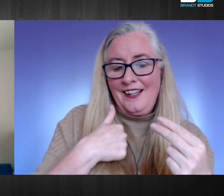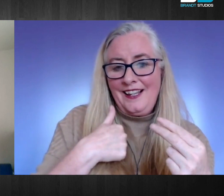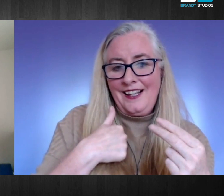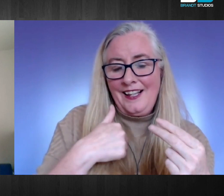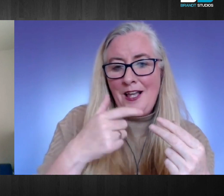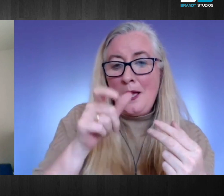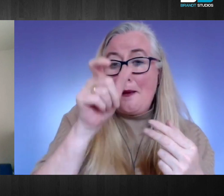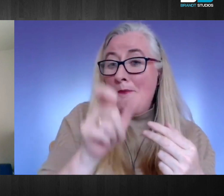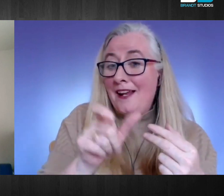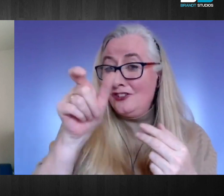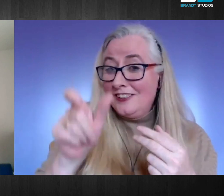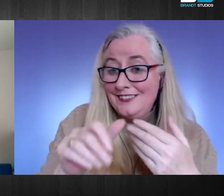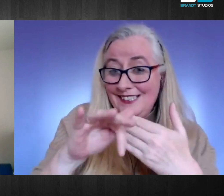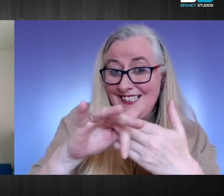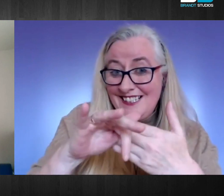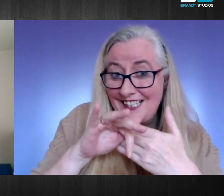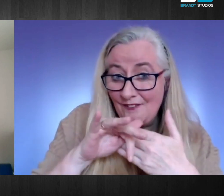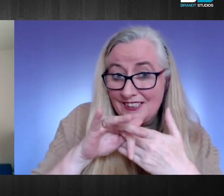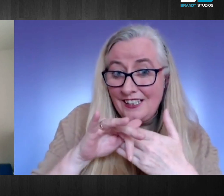and quality,